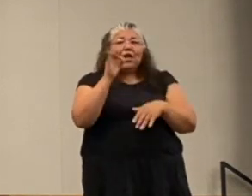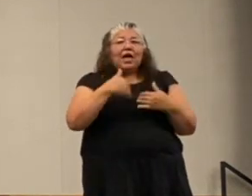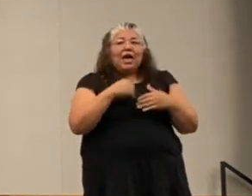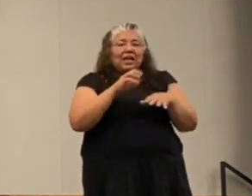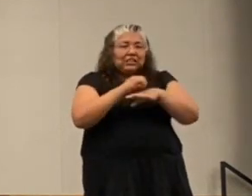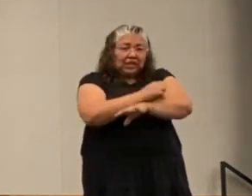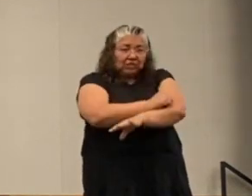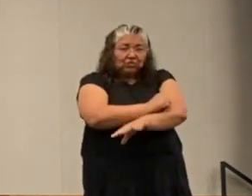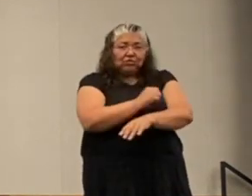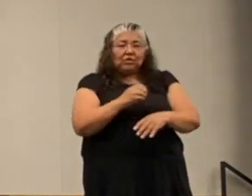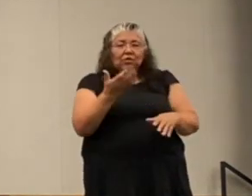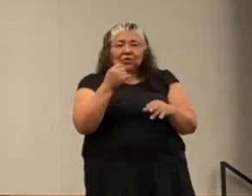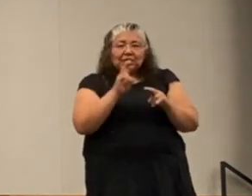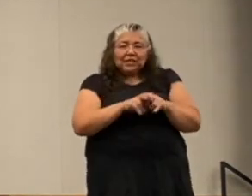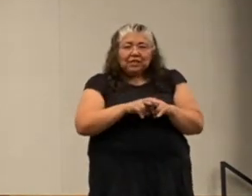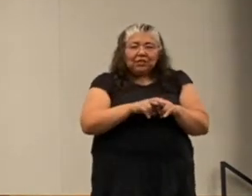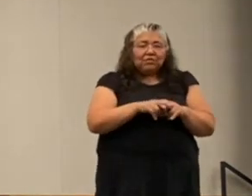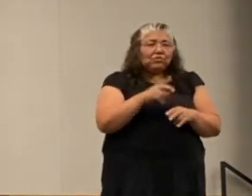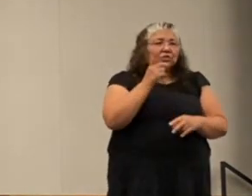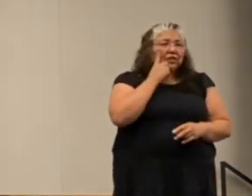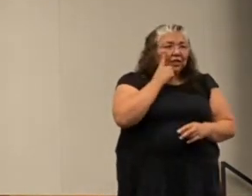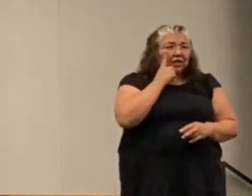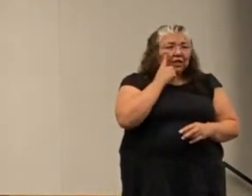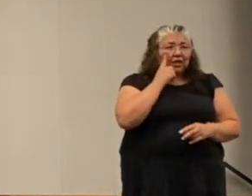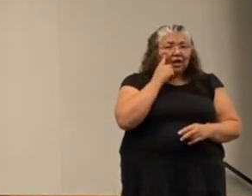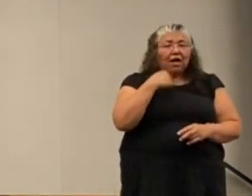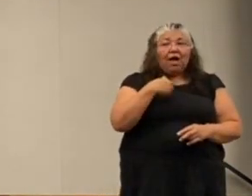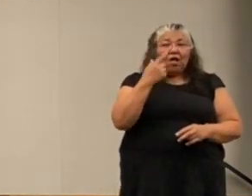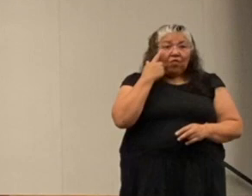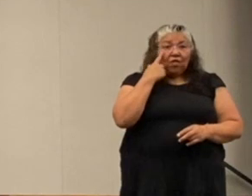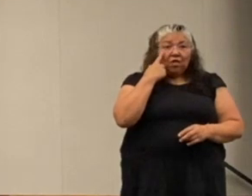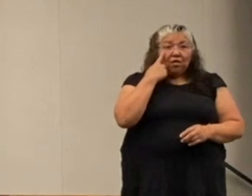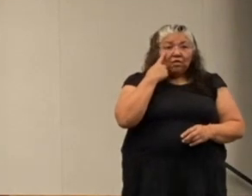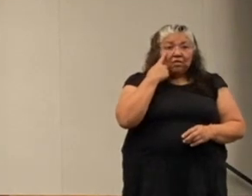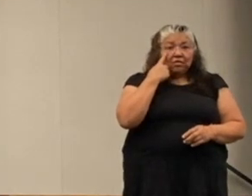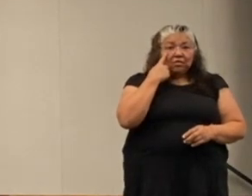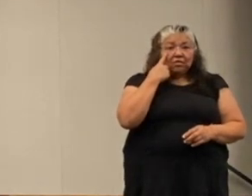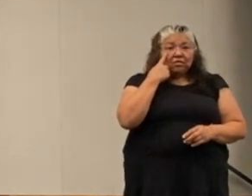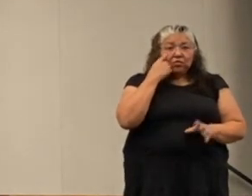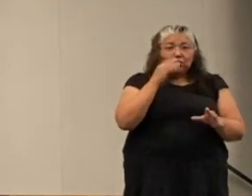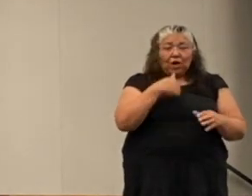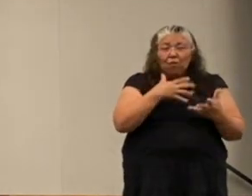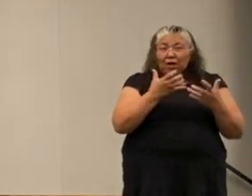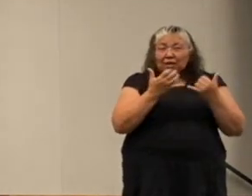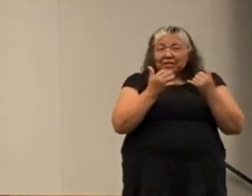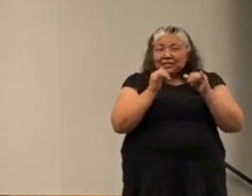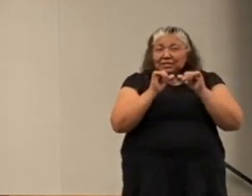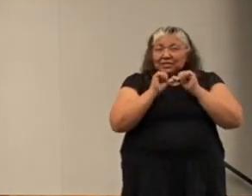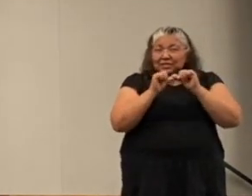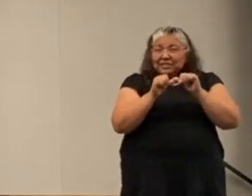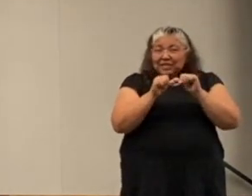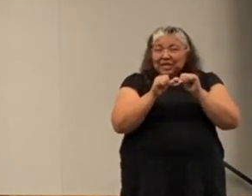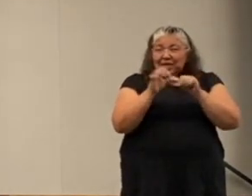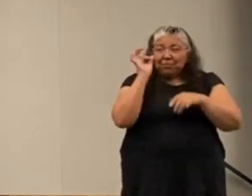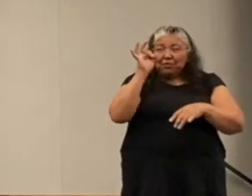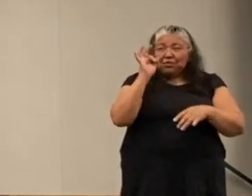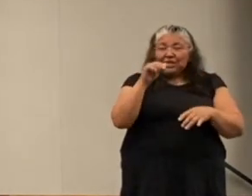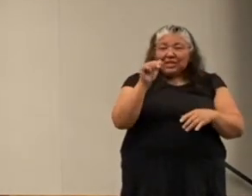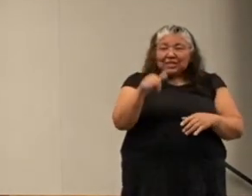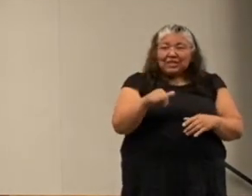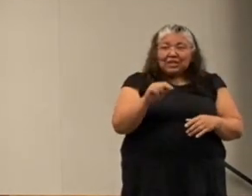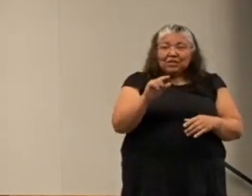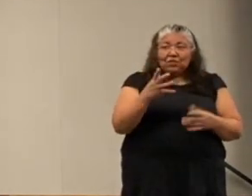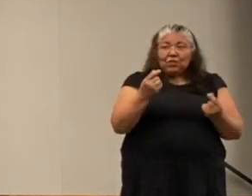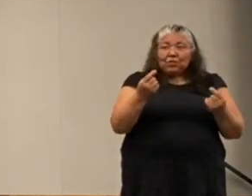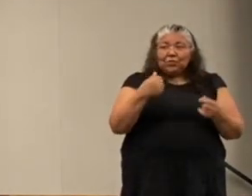I remember just sitting there, just thinking, right? Like, I thought, do I want to stay in the ministry? Is this what